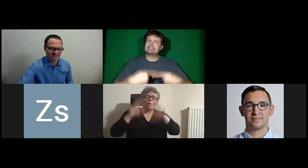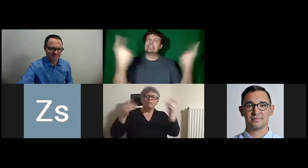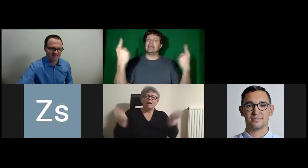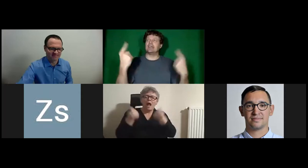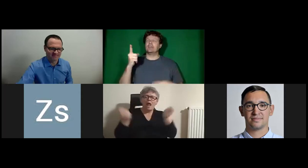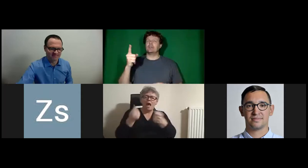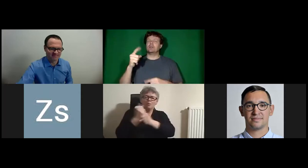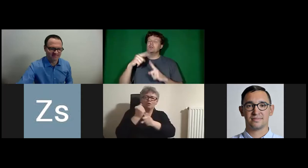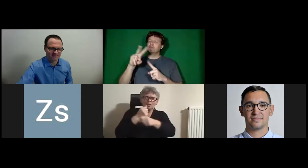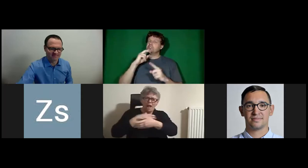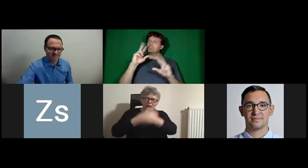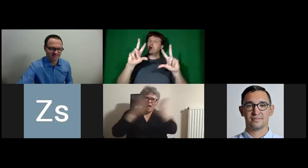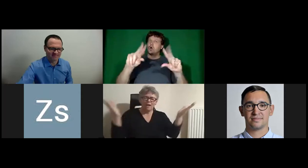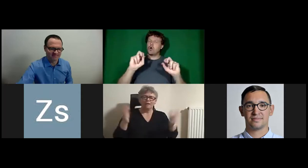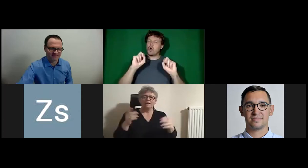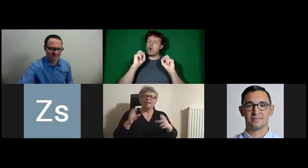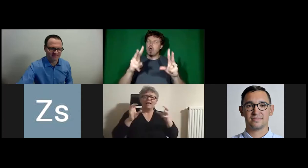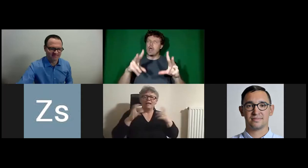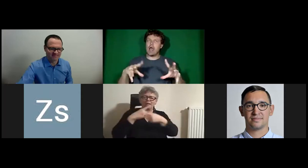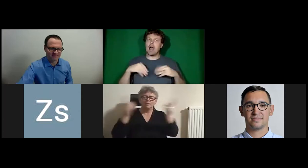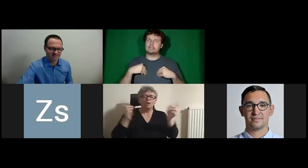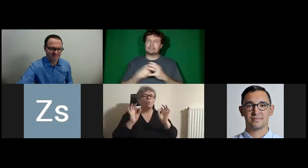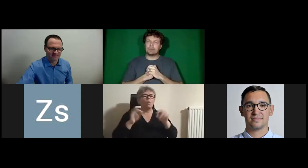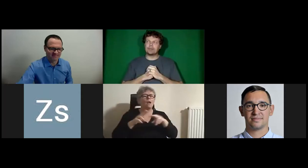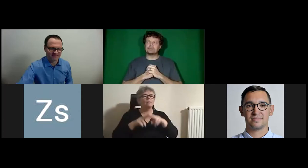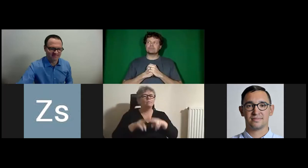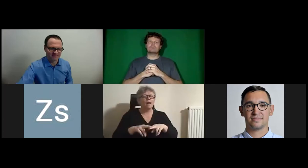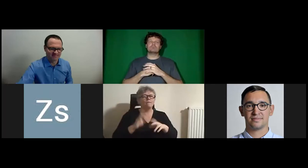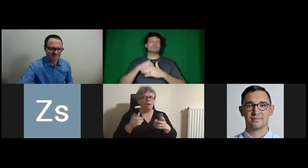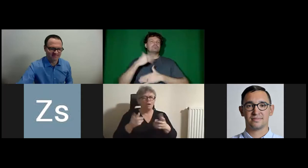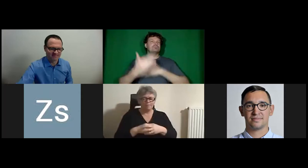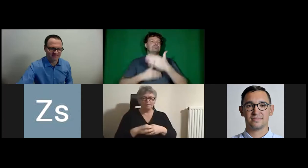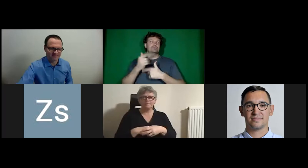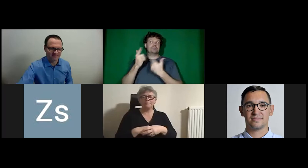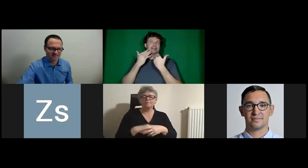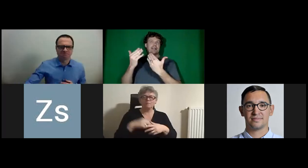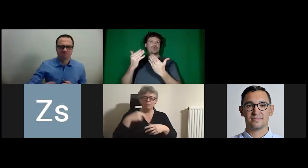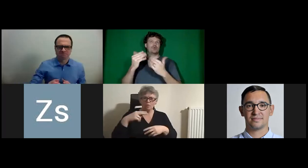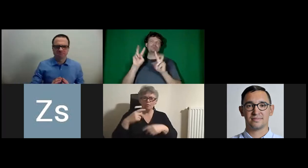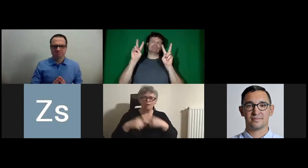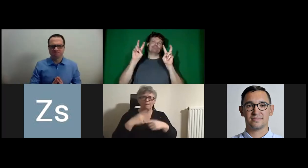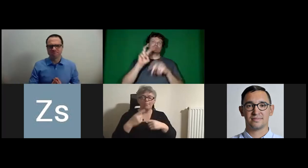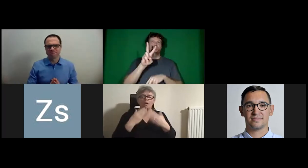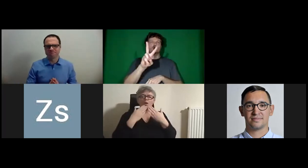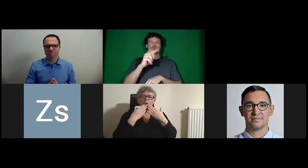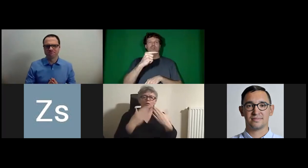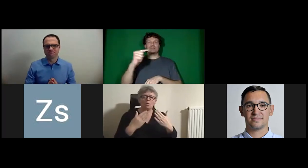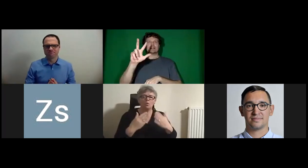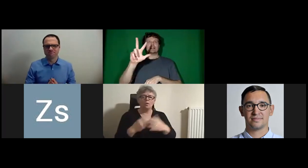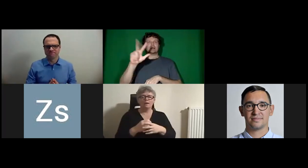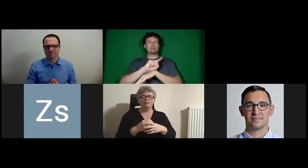So I asked the TV station, give me more opportunities outside of this dance competition, please, to demonstrate what deaf people can